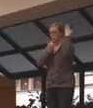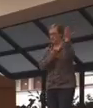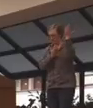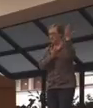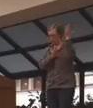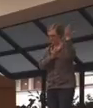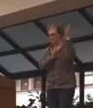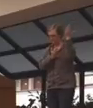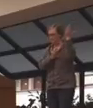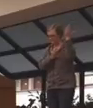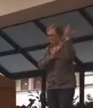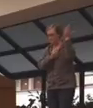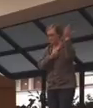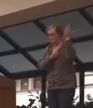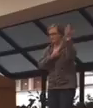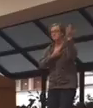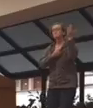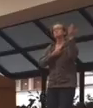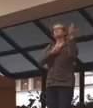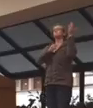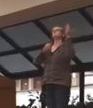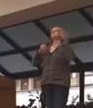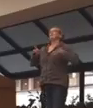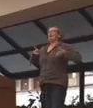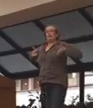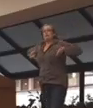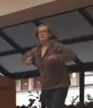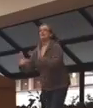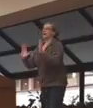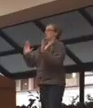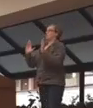my strong recommendation that that needs to happen.